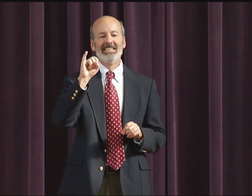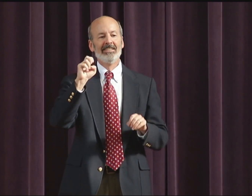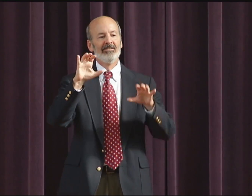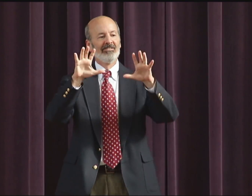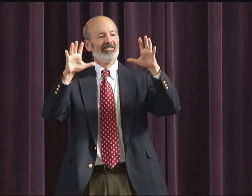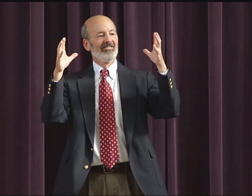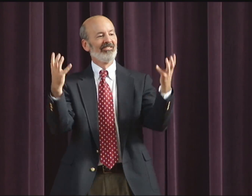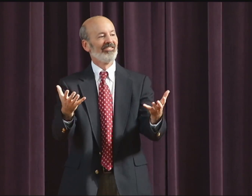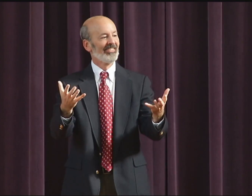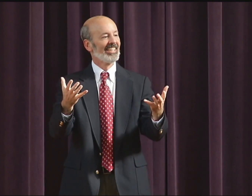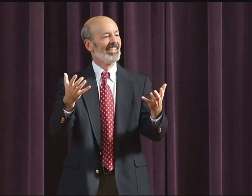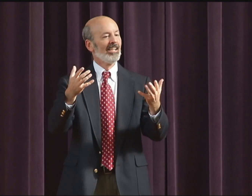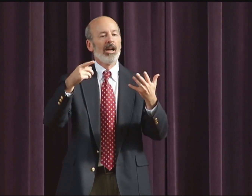the exclusive group